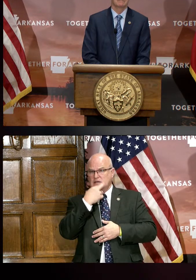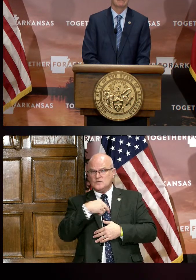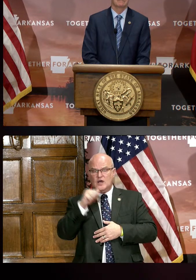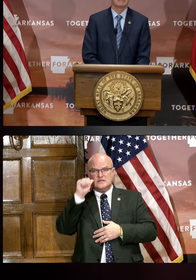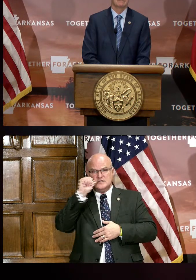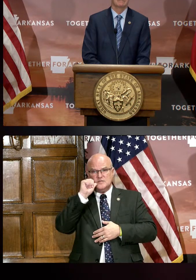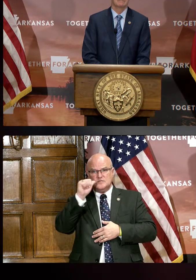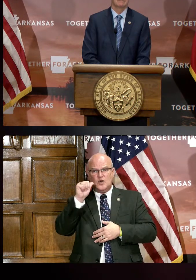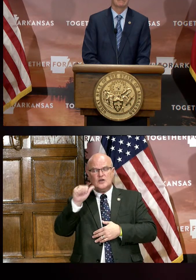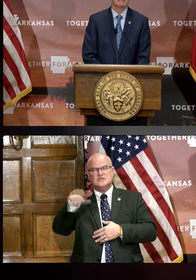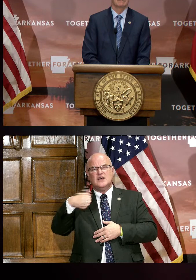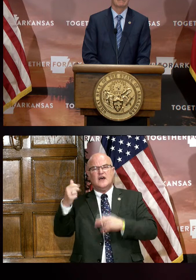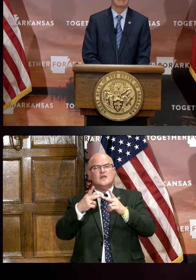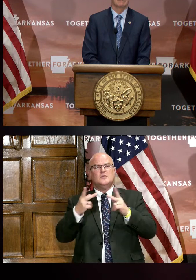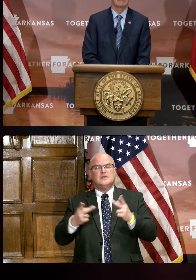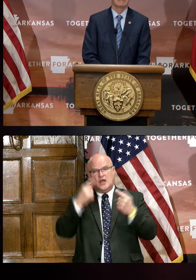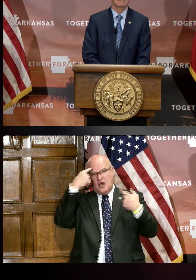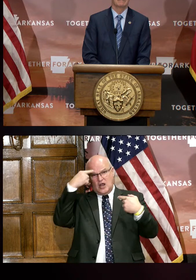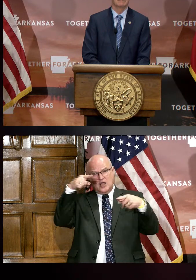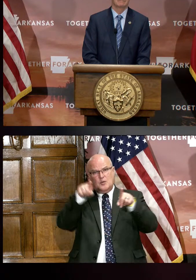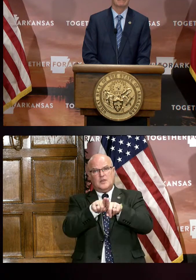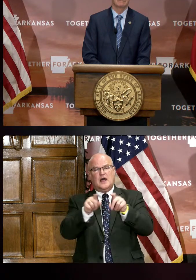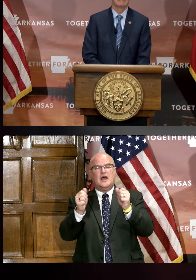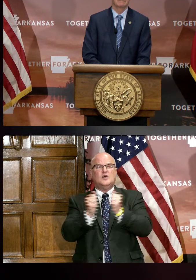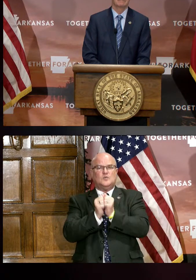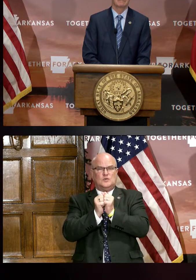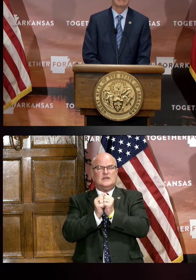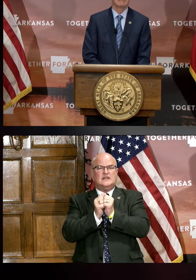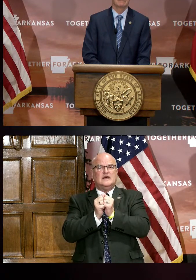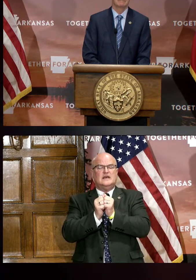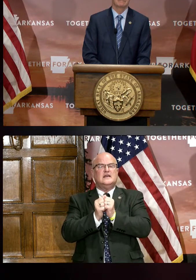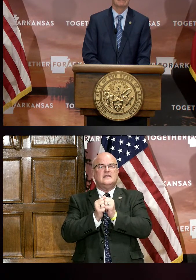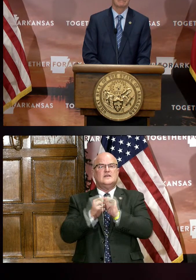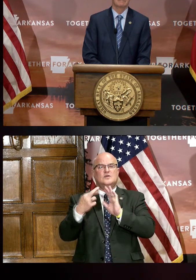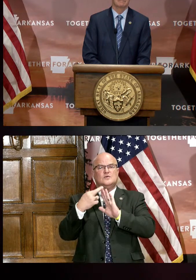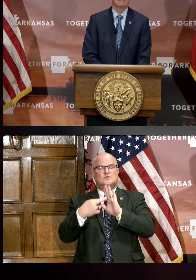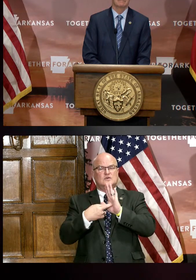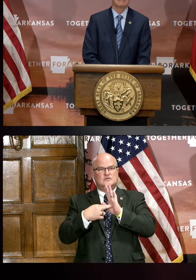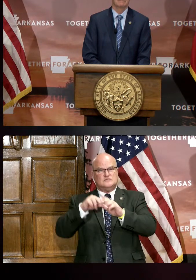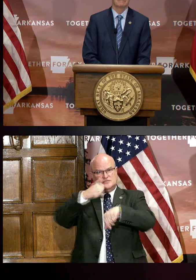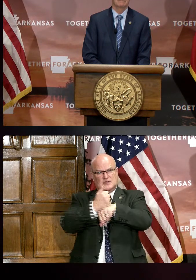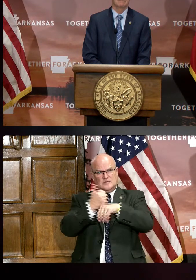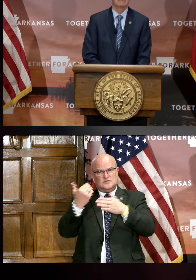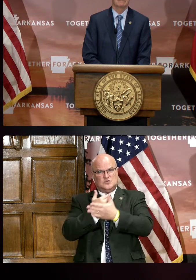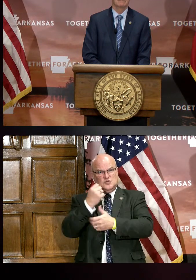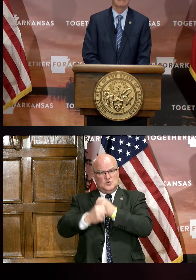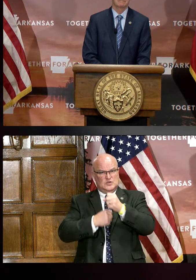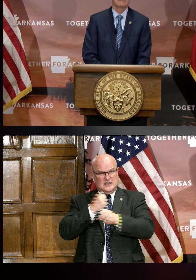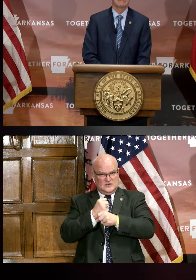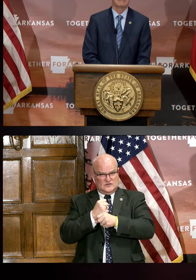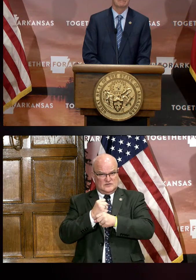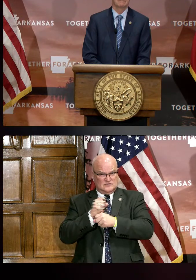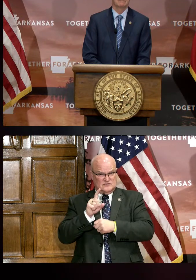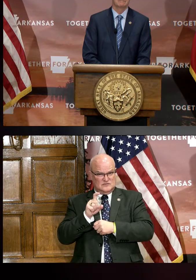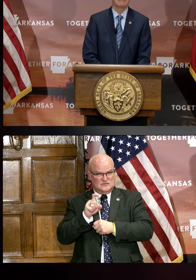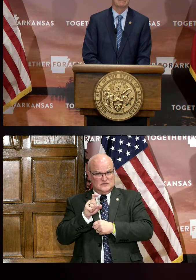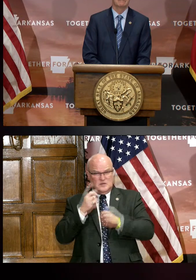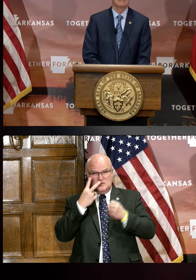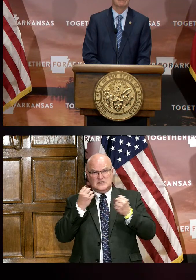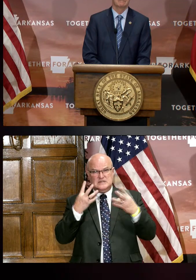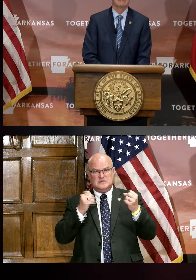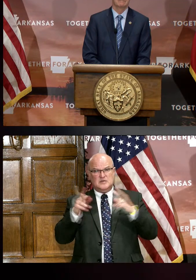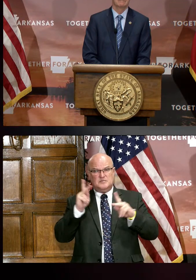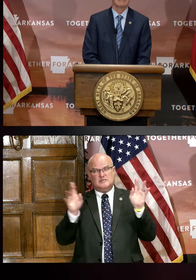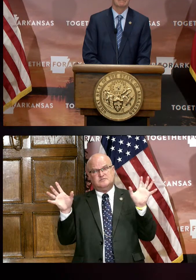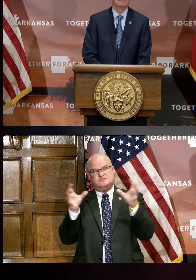bars, other establishments are complying with the restrictions that you have in place during New Year's, considering that's where a lot of times you see people